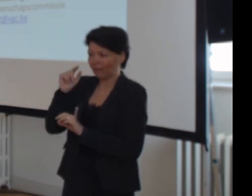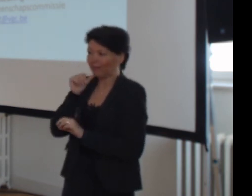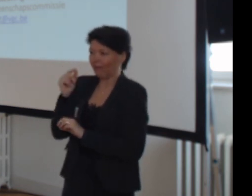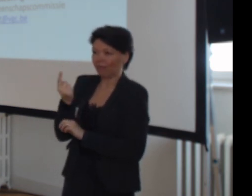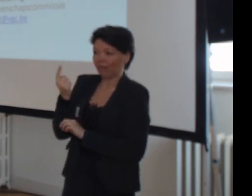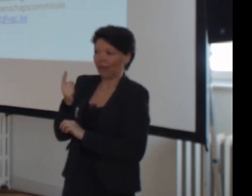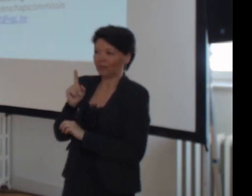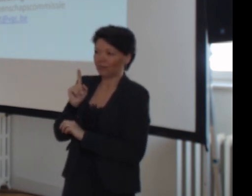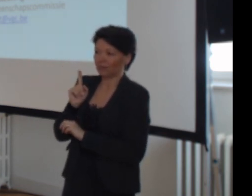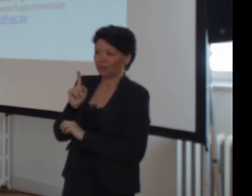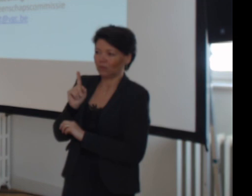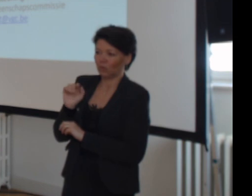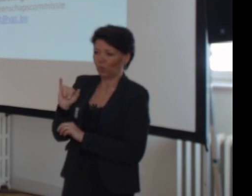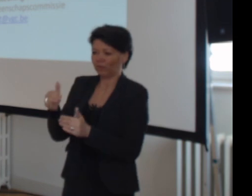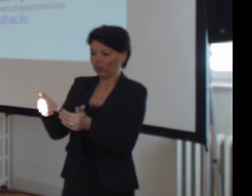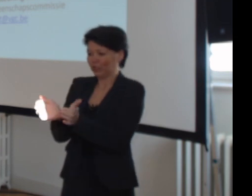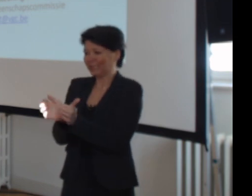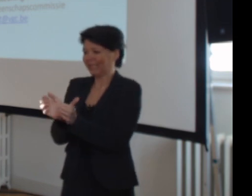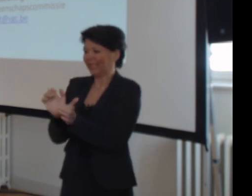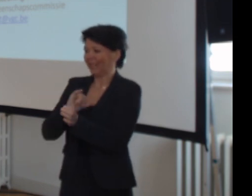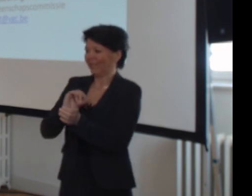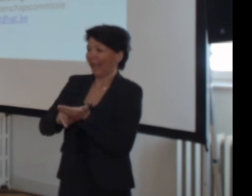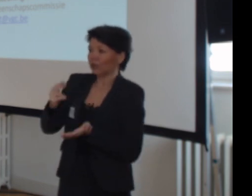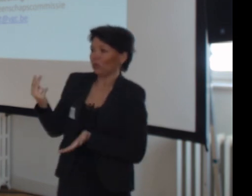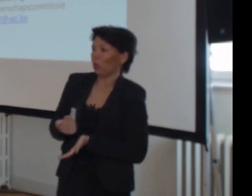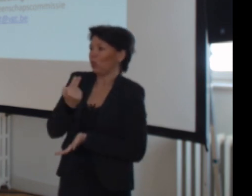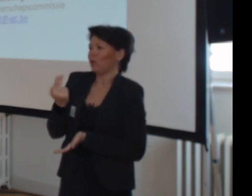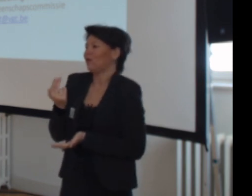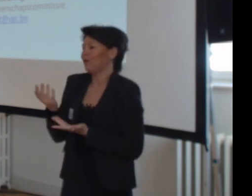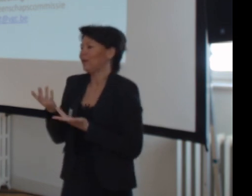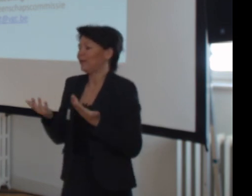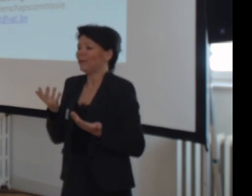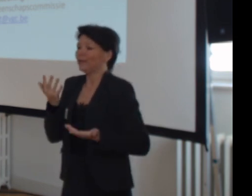families are the biggest needs.